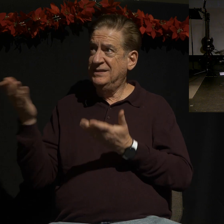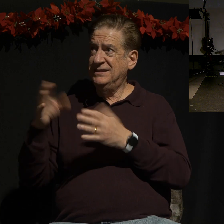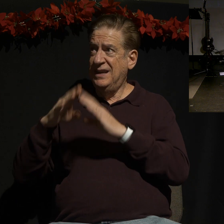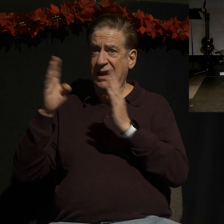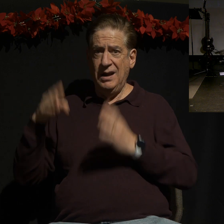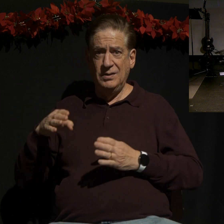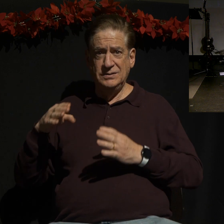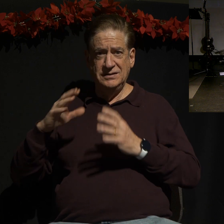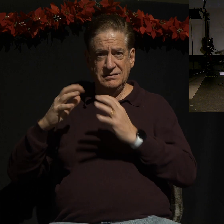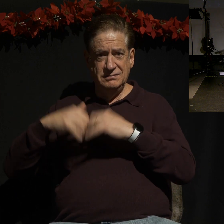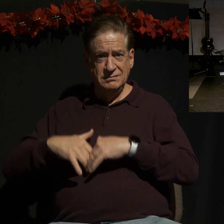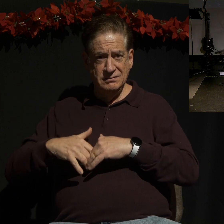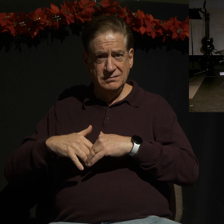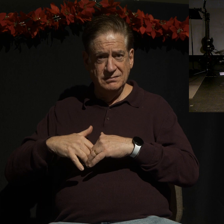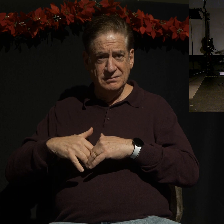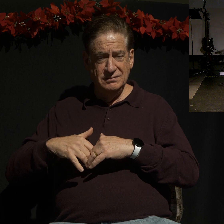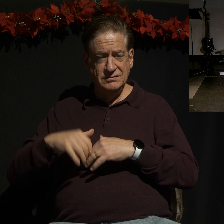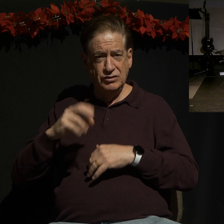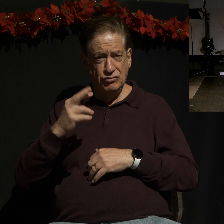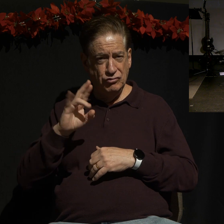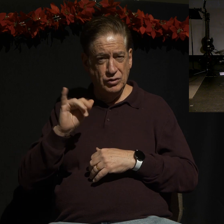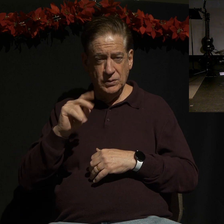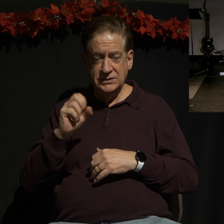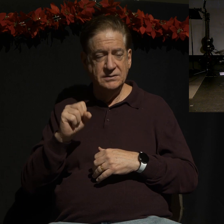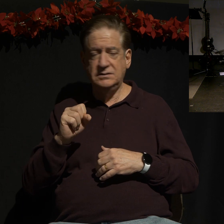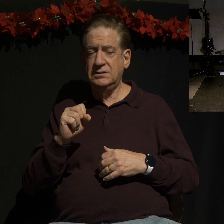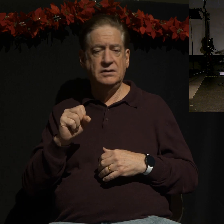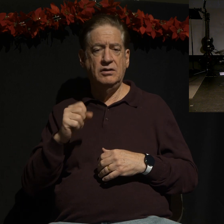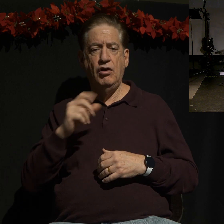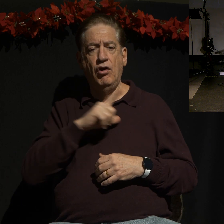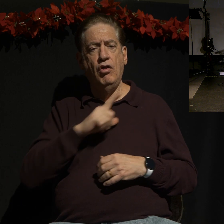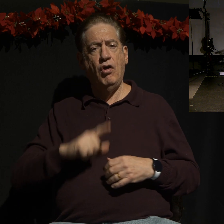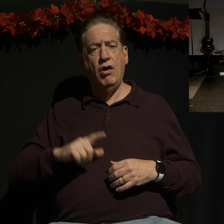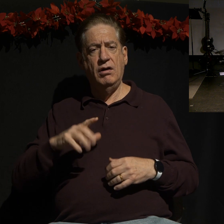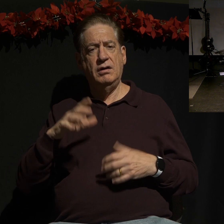in ruins? Now therefore, thus says the Lord of hosts,